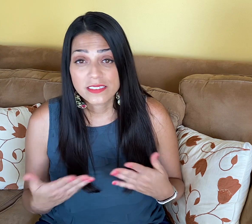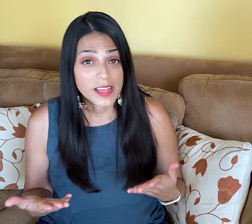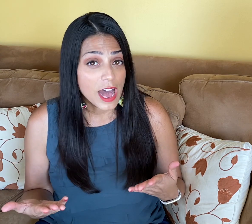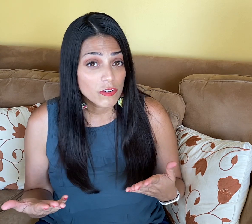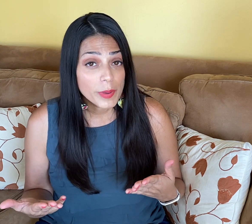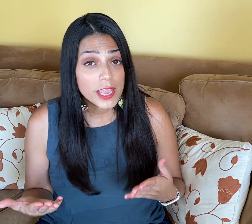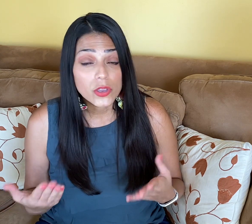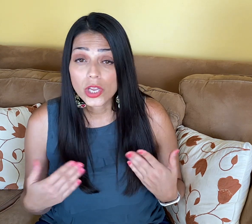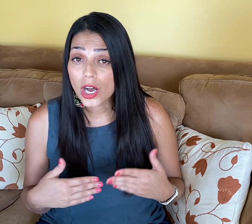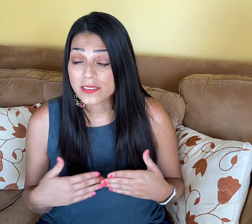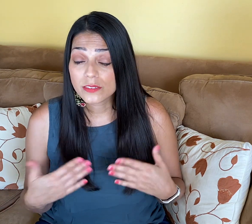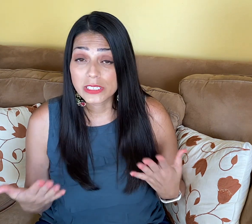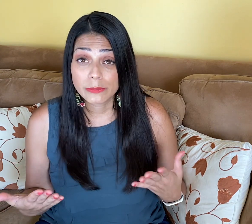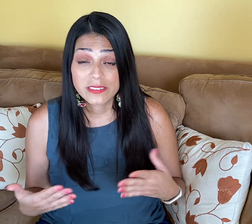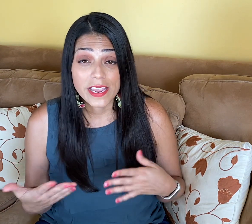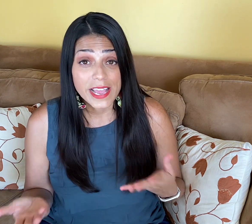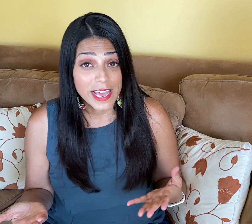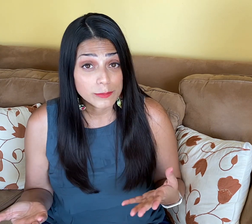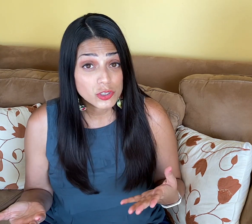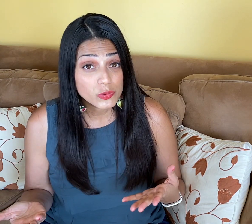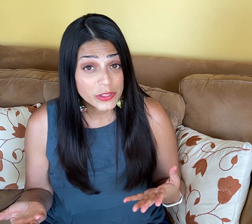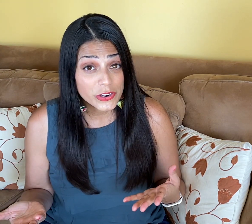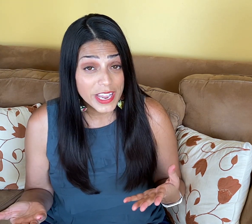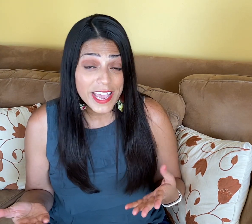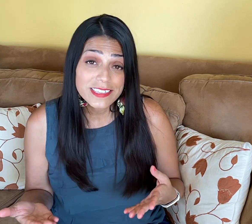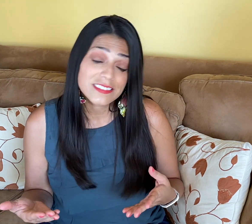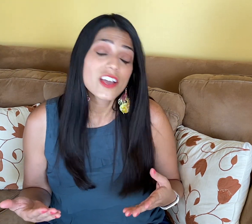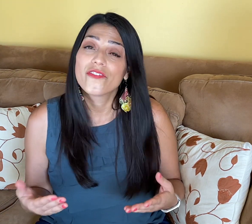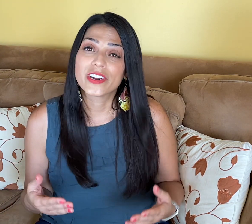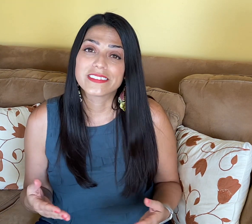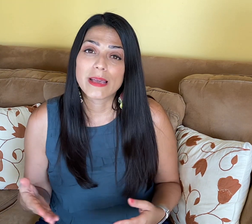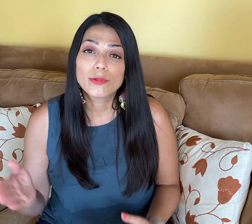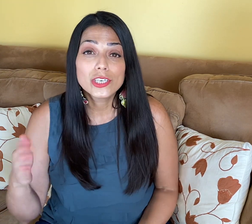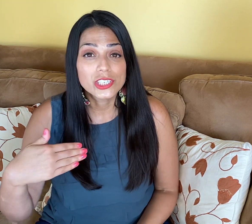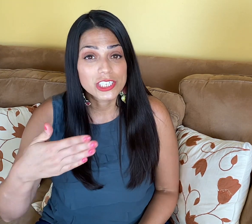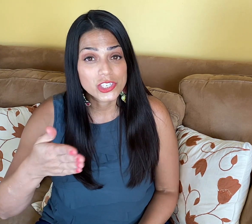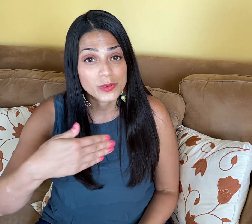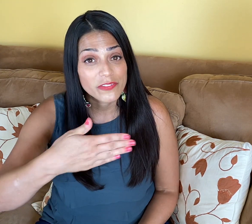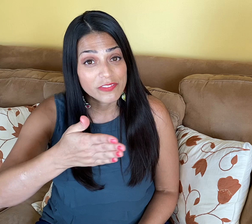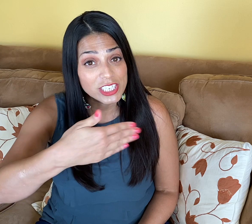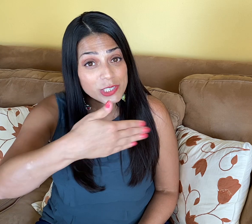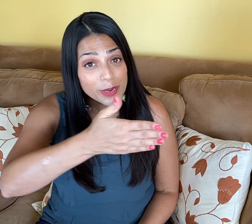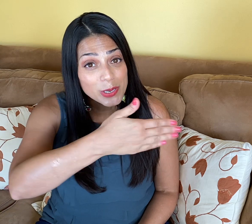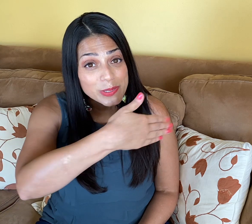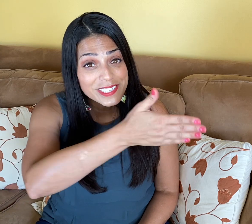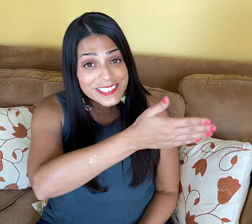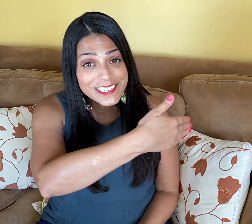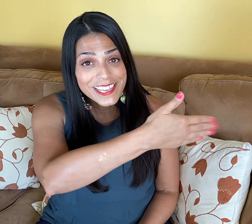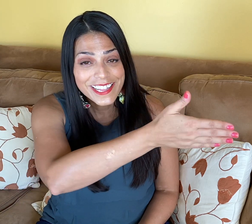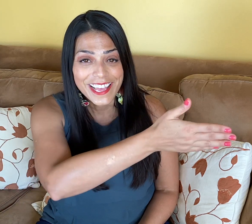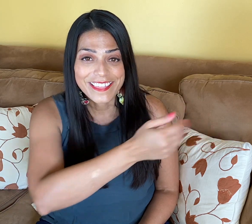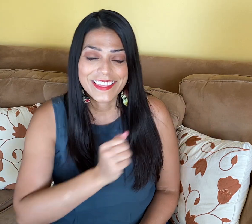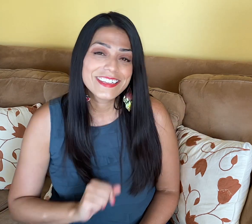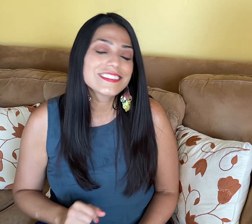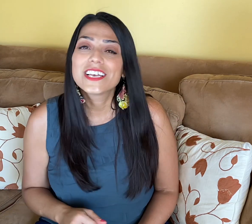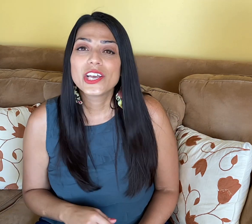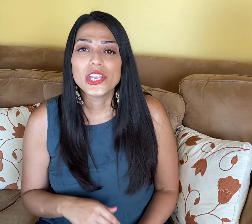the alphabet, you can also imitate animals with your hands. For example, you can do a fish pose like this. You can